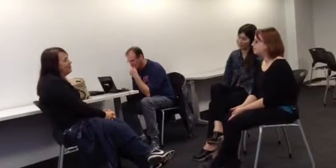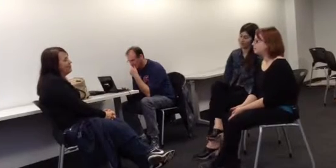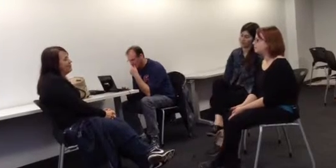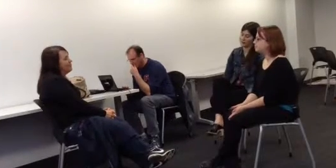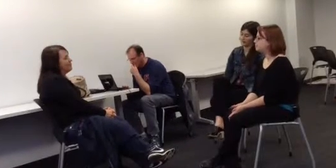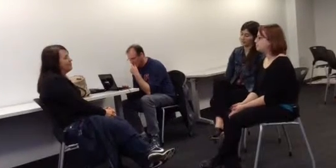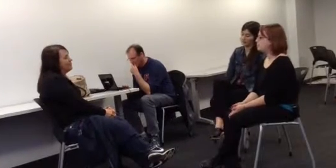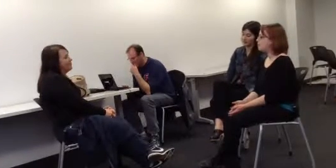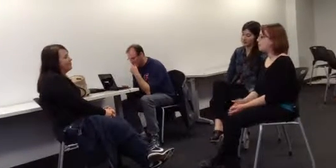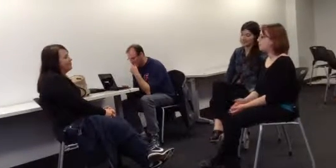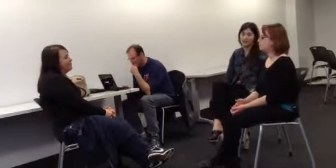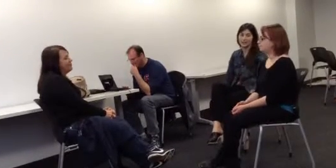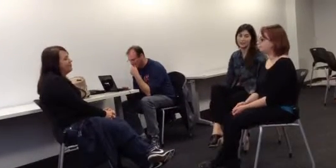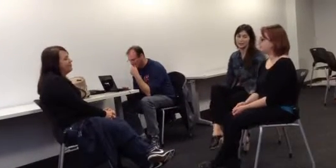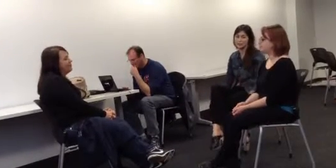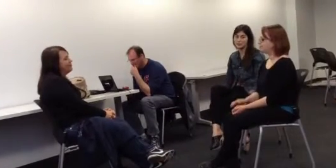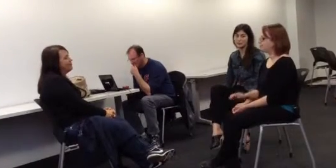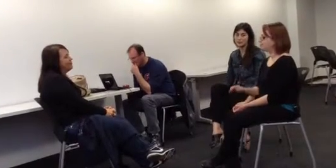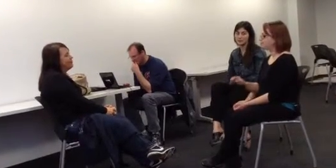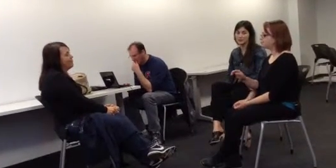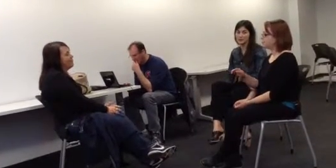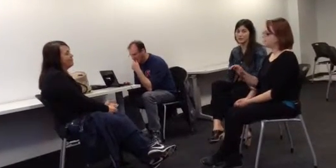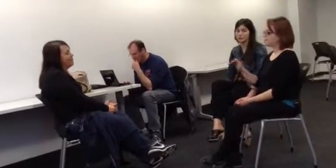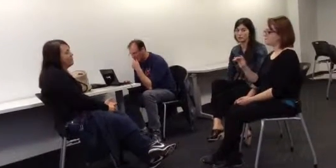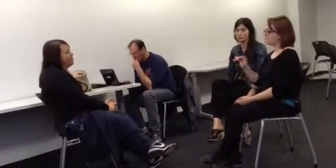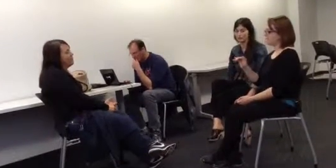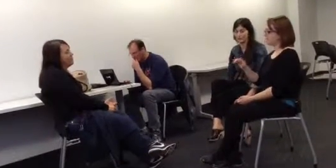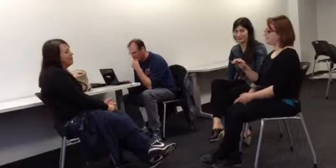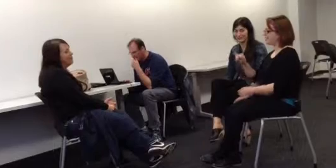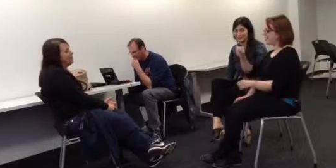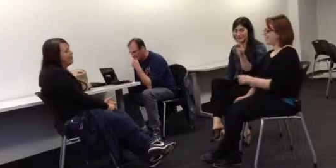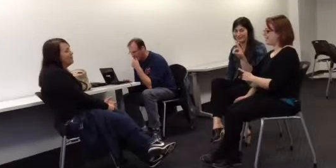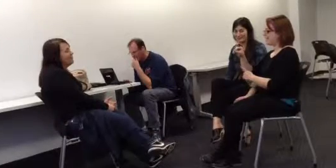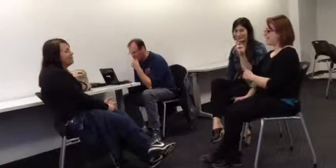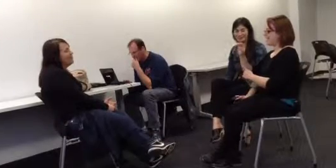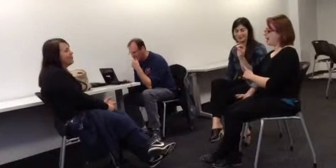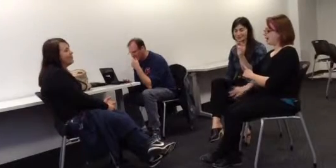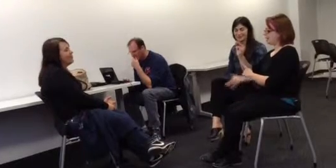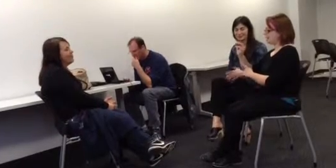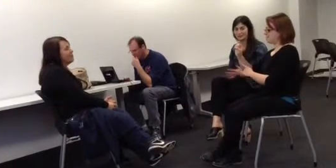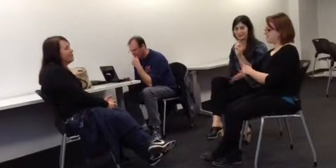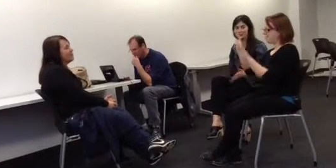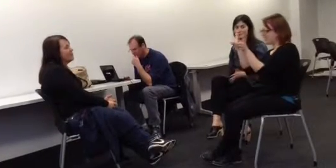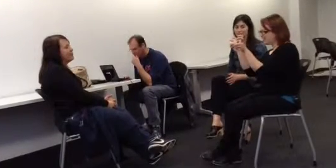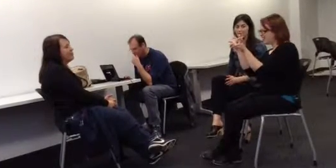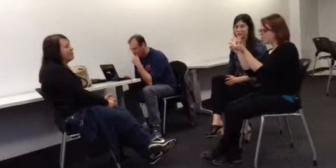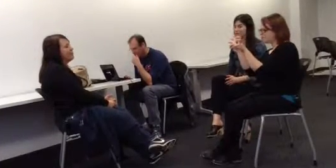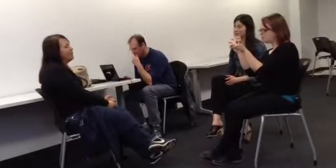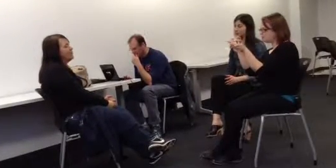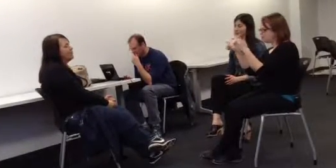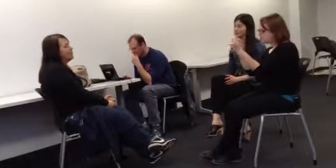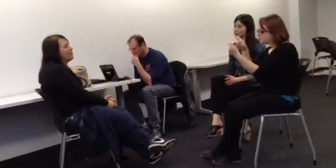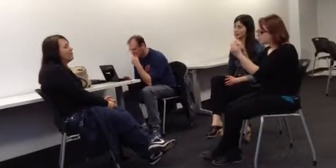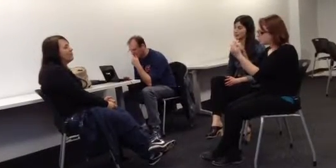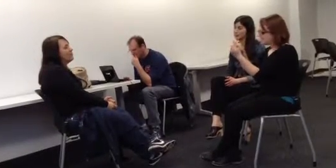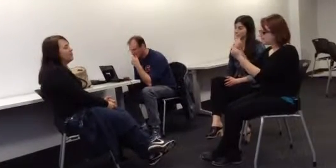Are there idioms that are specific or certain parts of the language that are